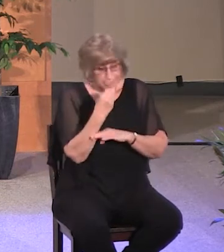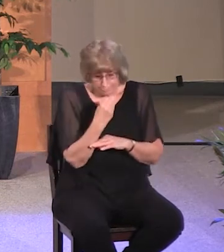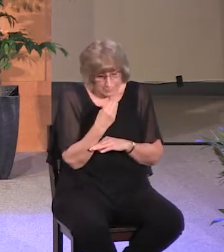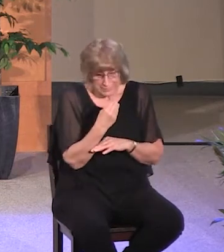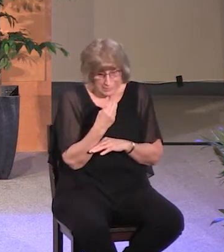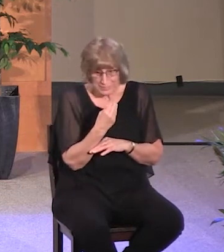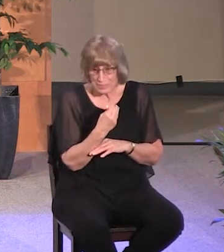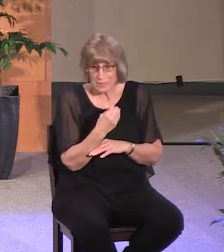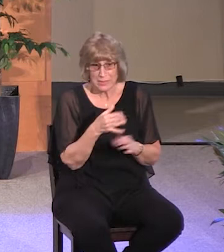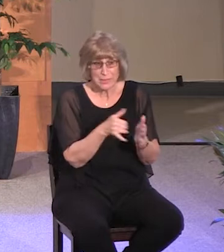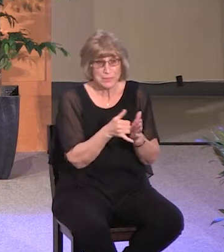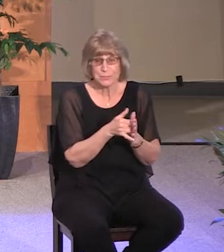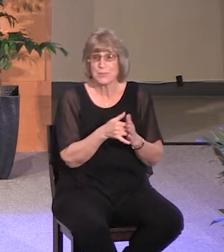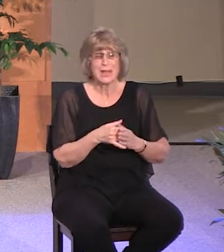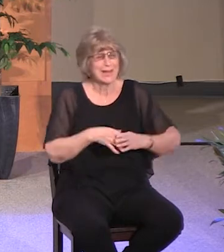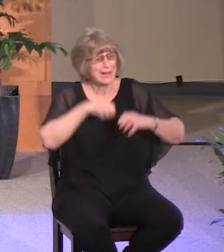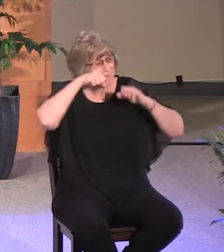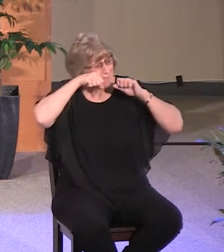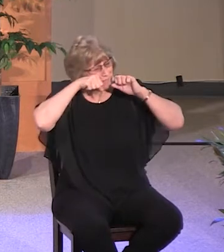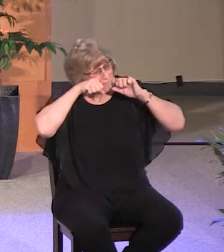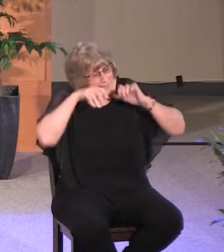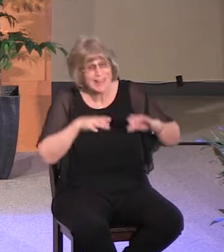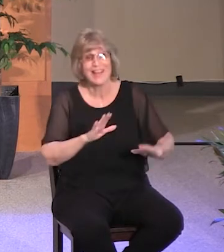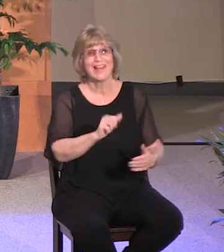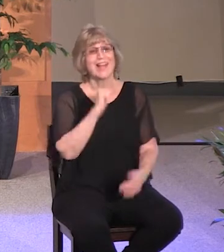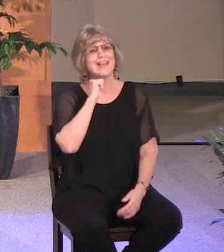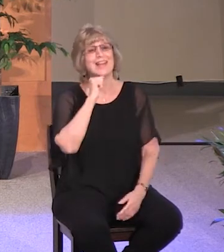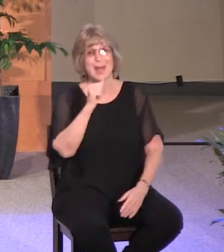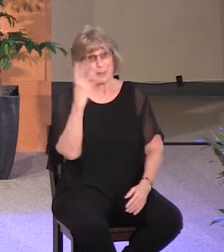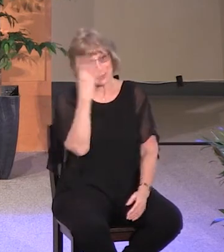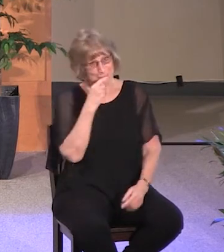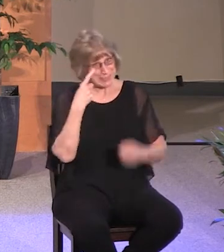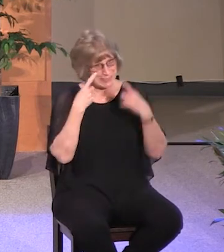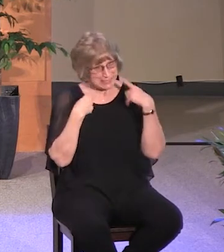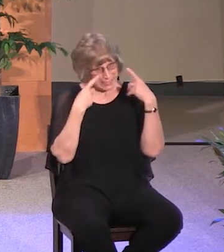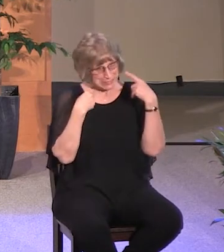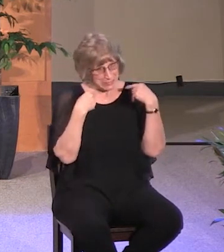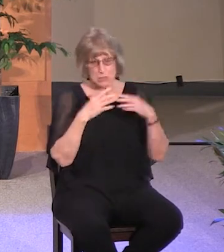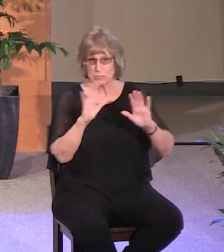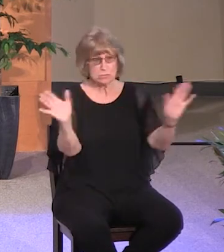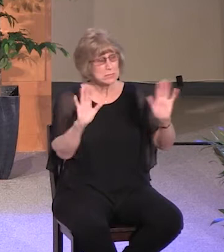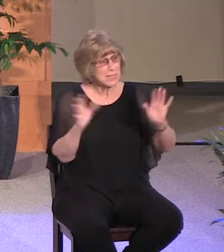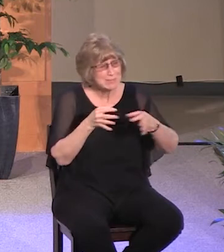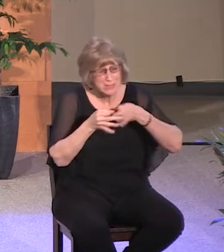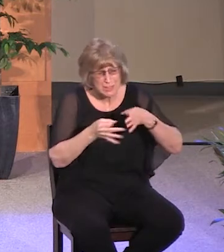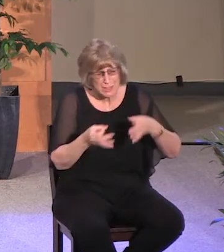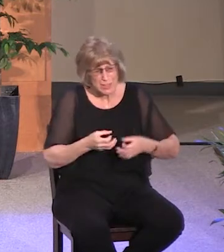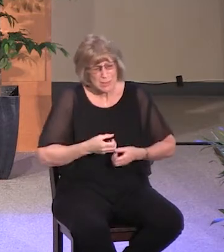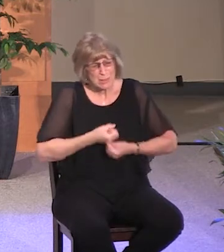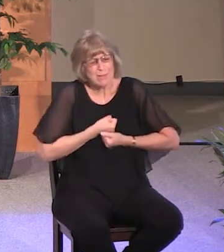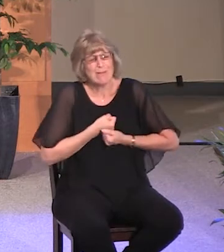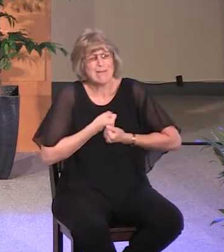about those real pretty tears that come when you watch a movie and they're having a sentimental moment. No, I'm talking about that